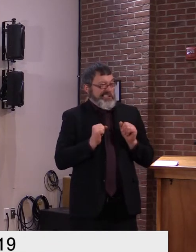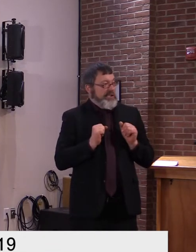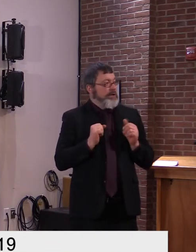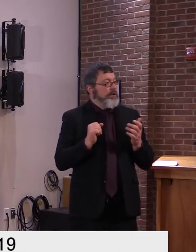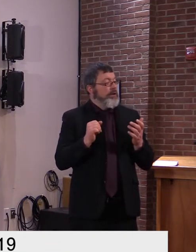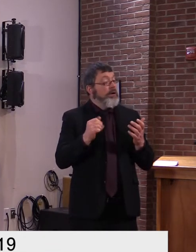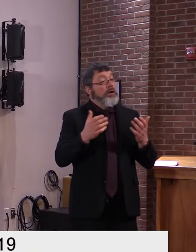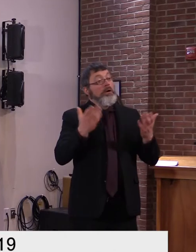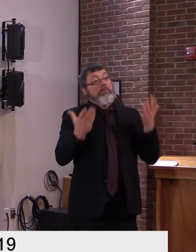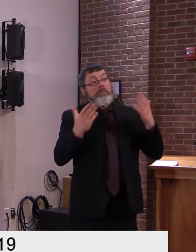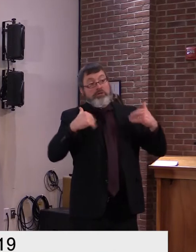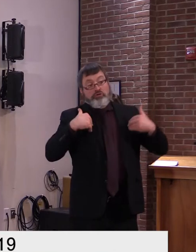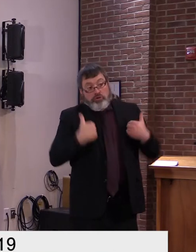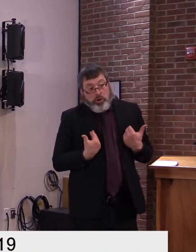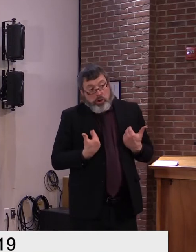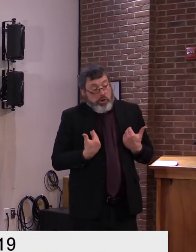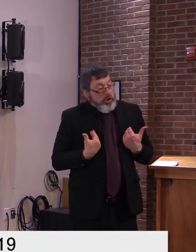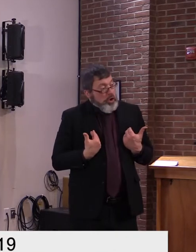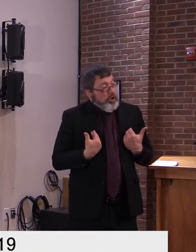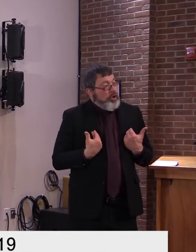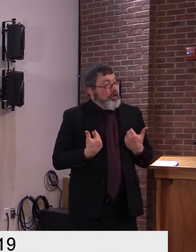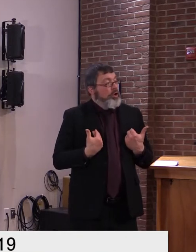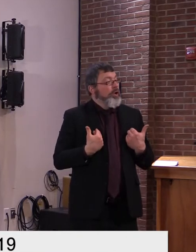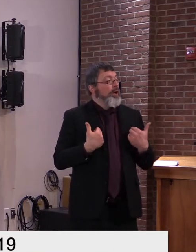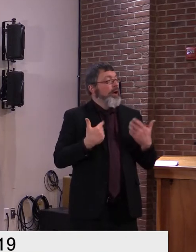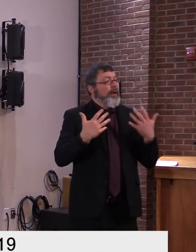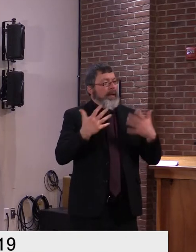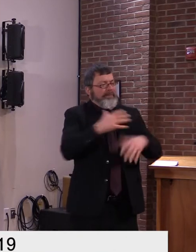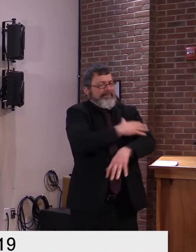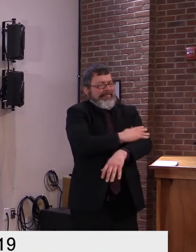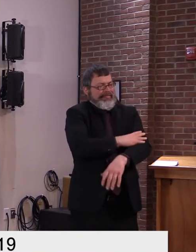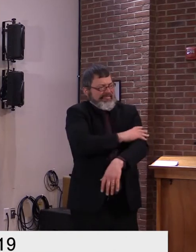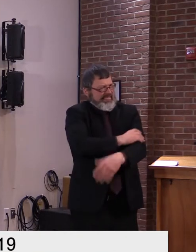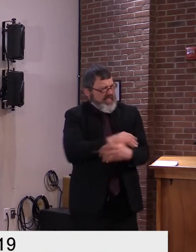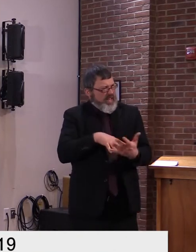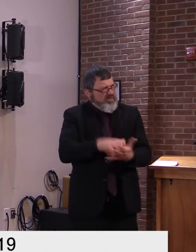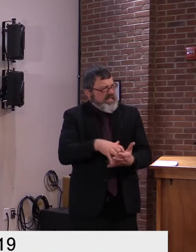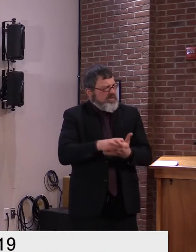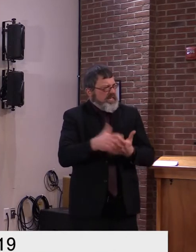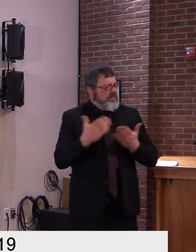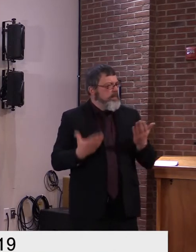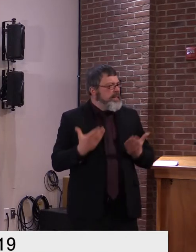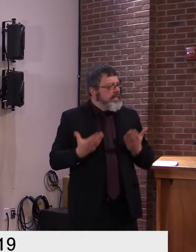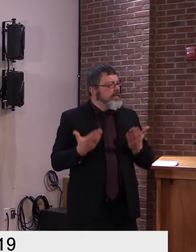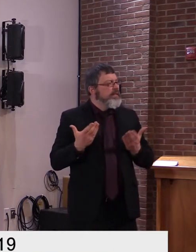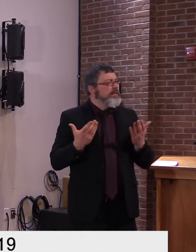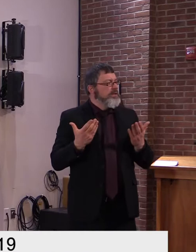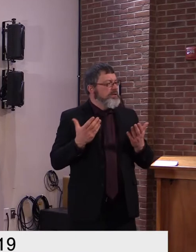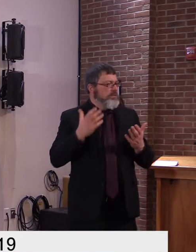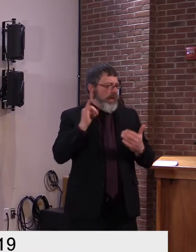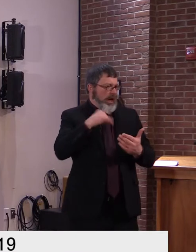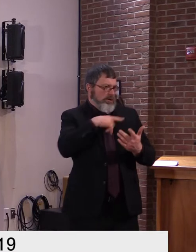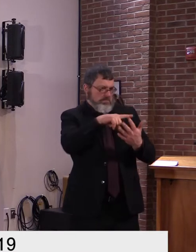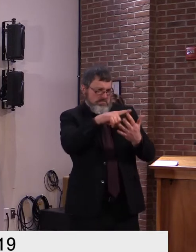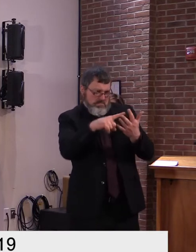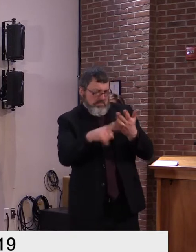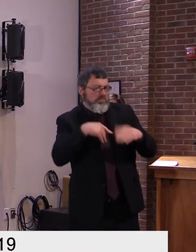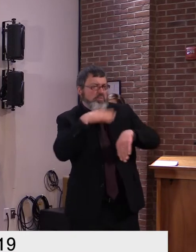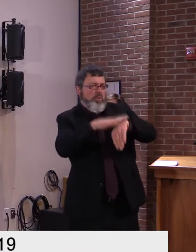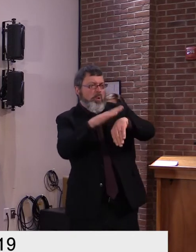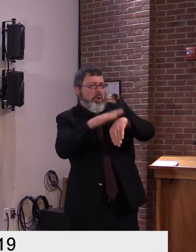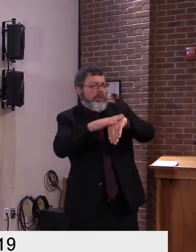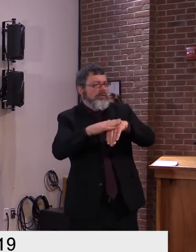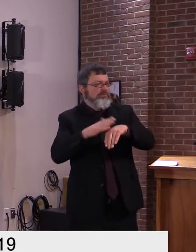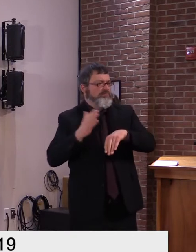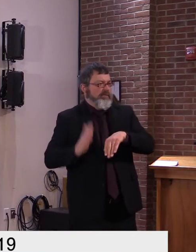and Moderna include Moderna's vaccine does not have to be kept super cold like Pfizer's.